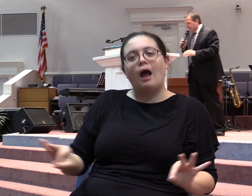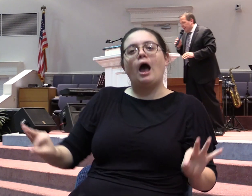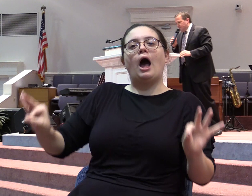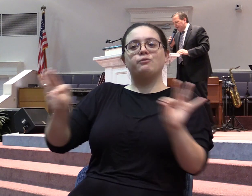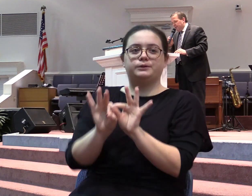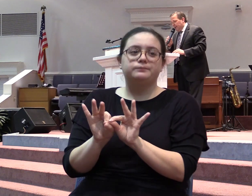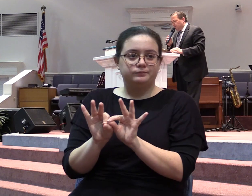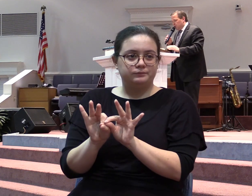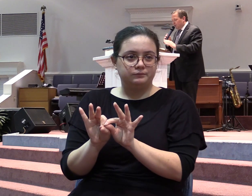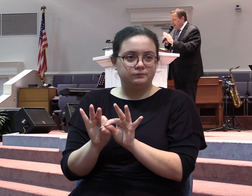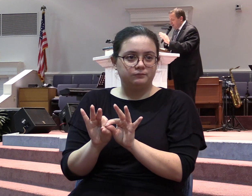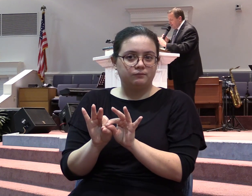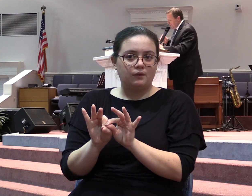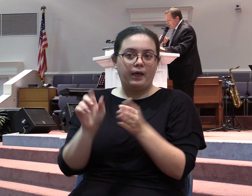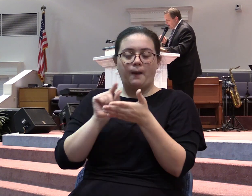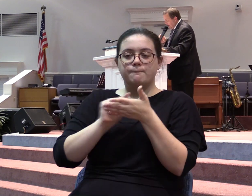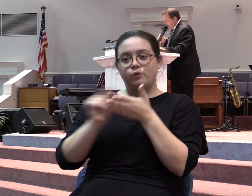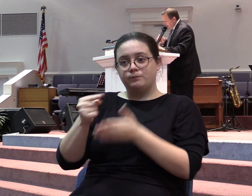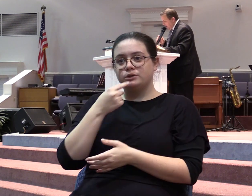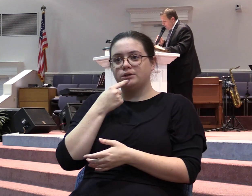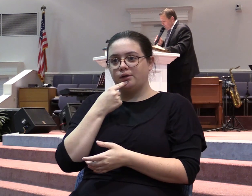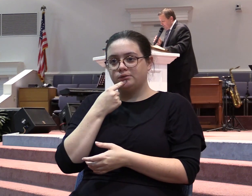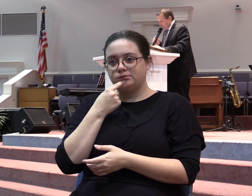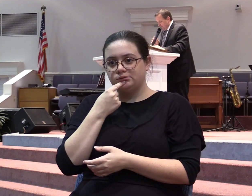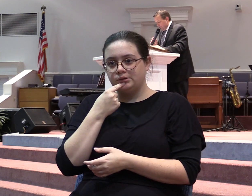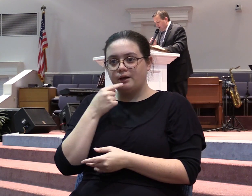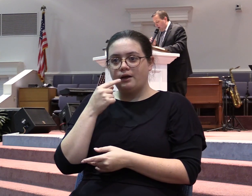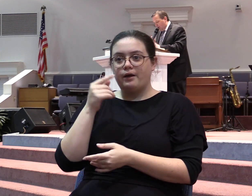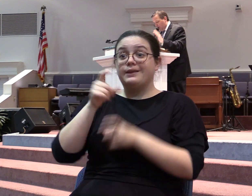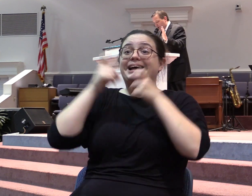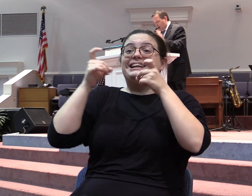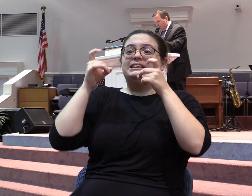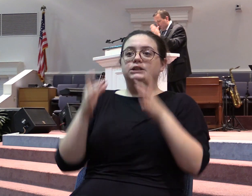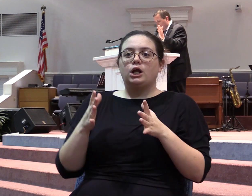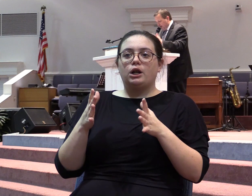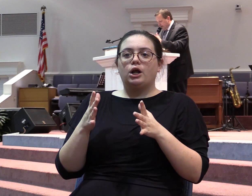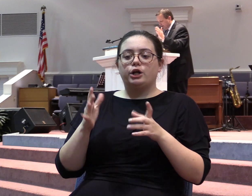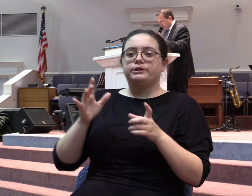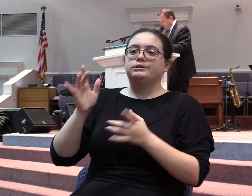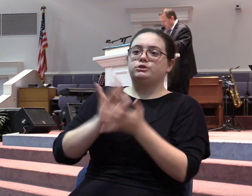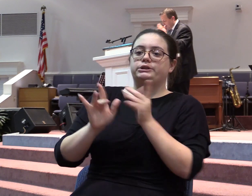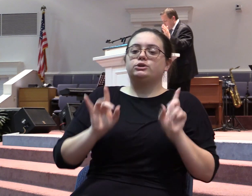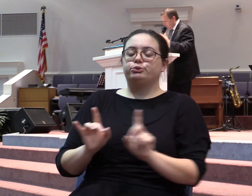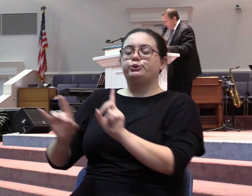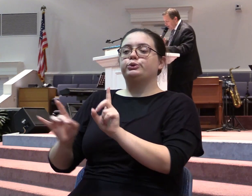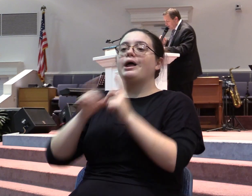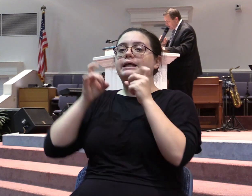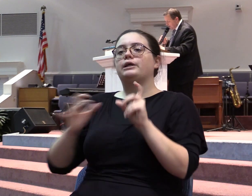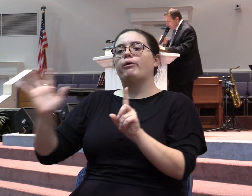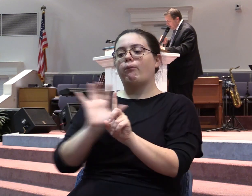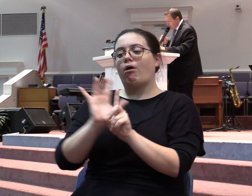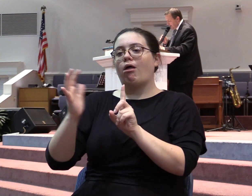Our text said they drew near unto him. All the publicans and sinners then drew